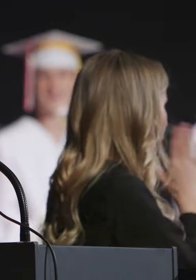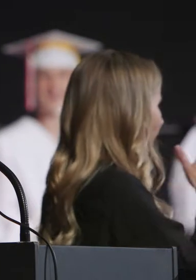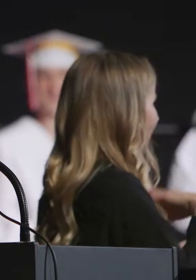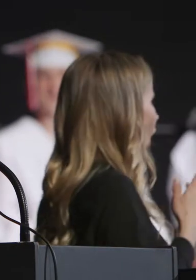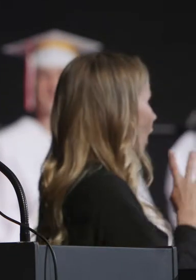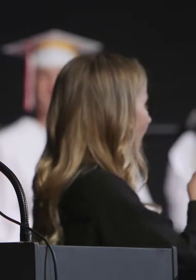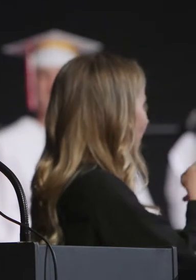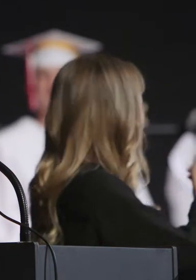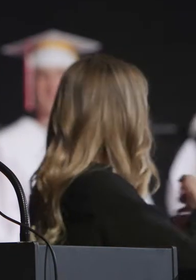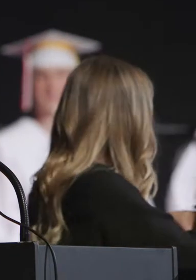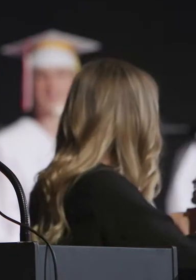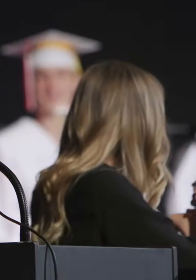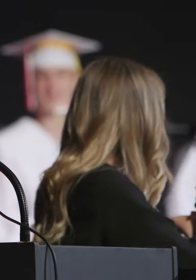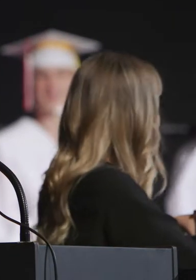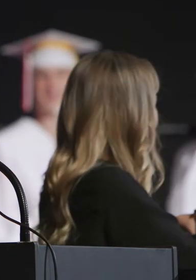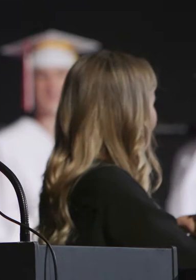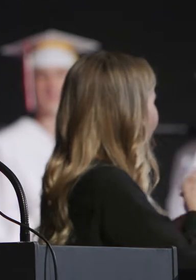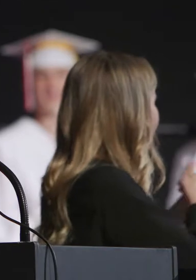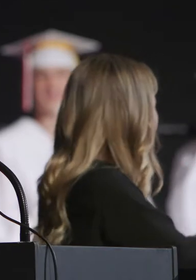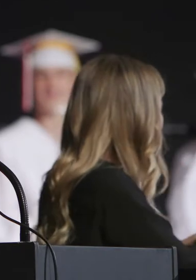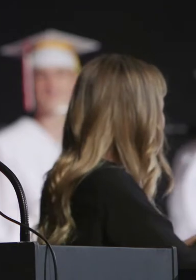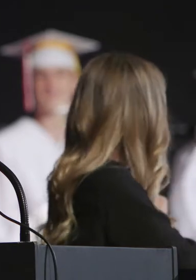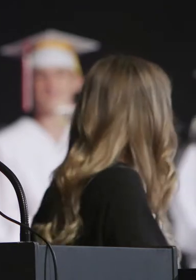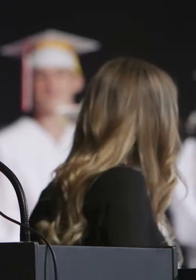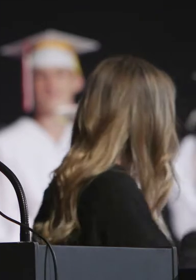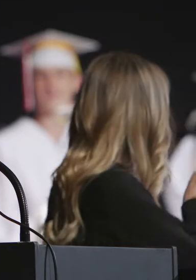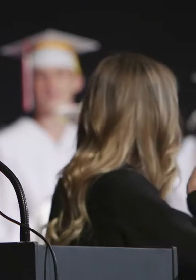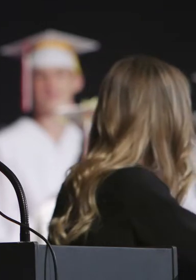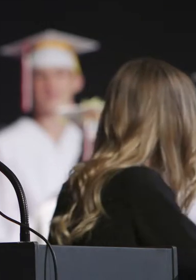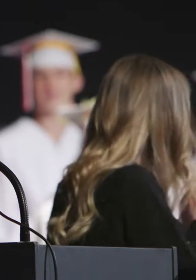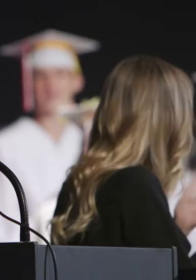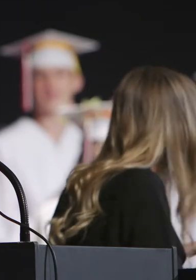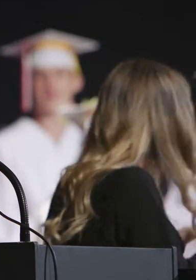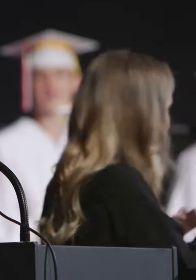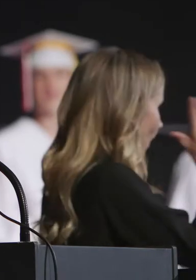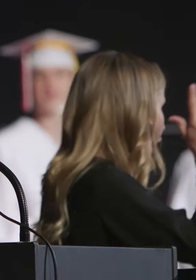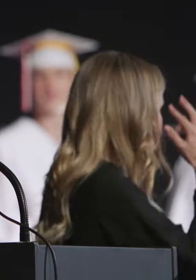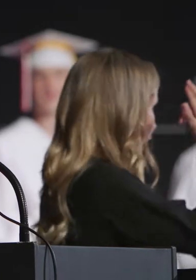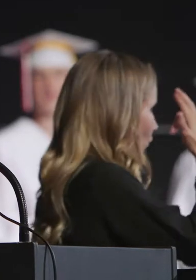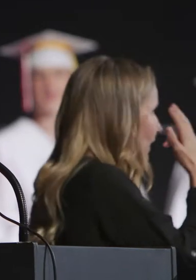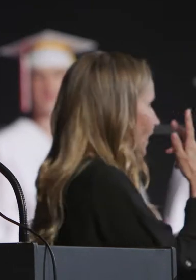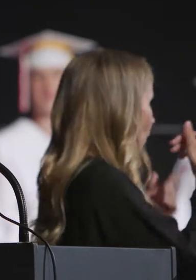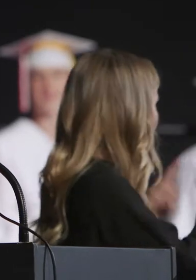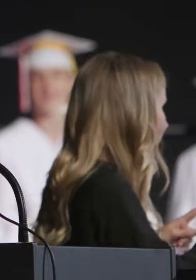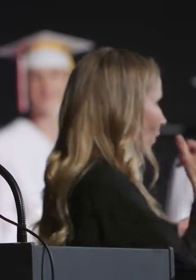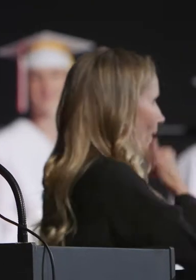island following the Lord of the Flies book to see logic and reason destroyed by the wickedness and impulses of people around